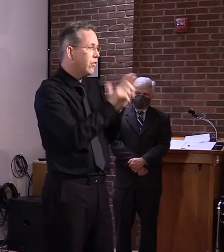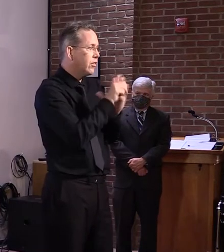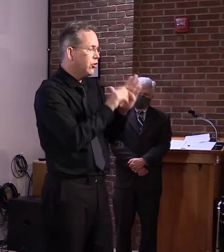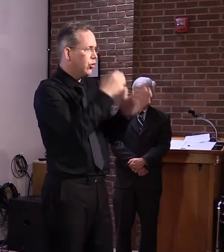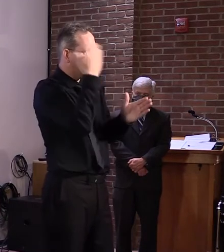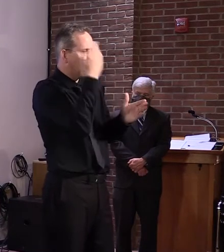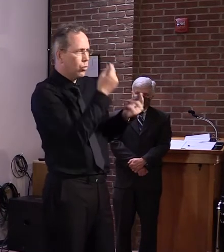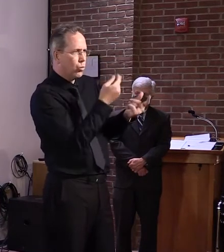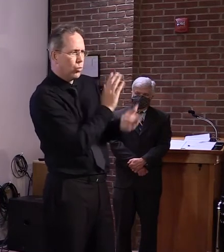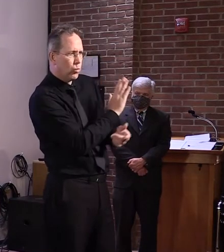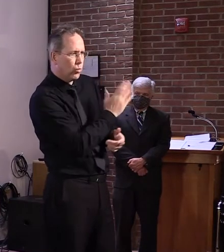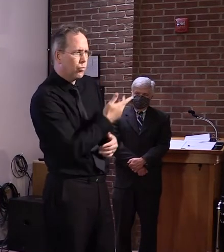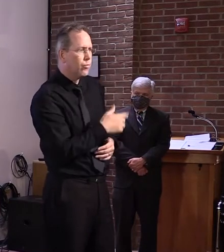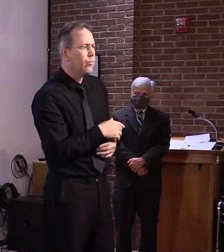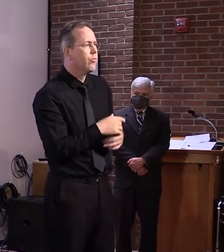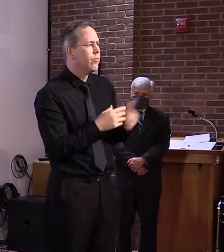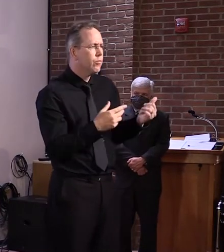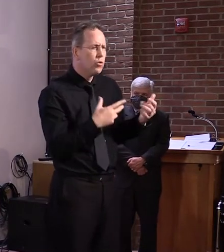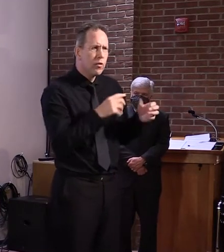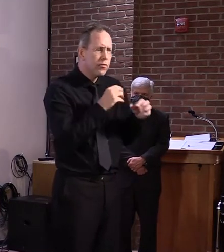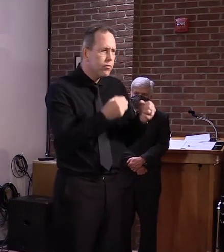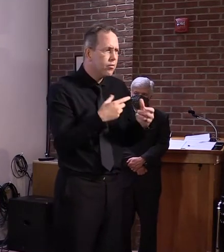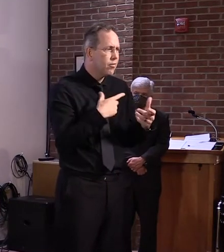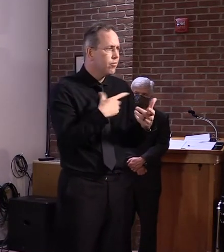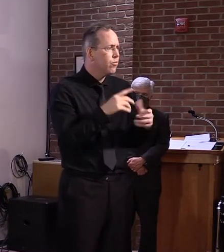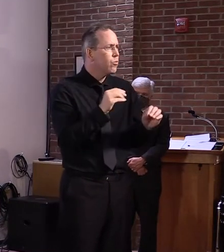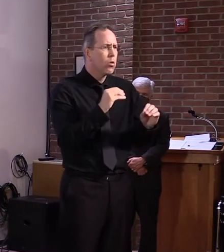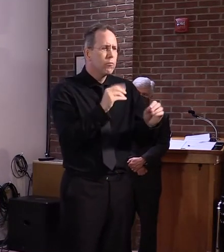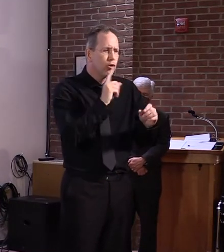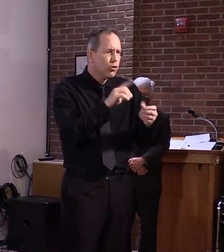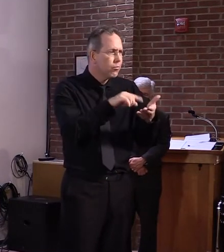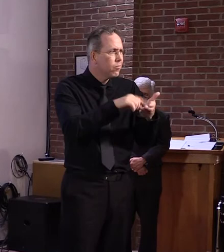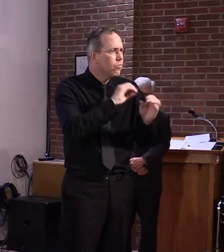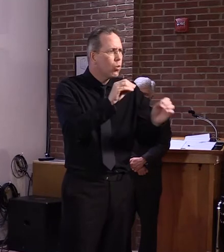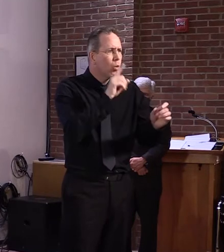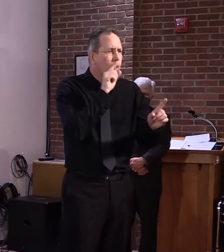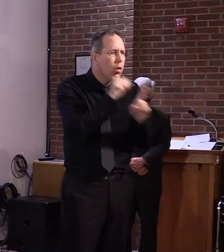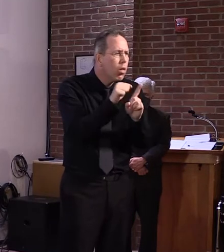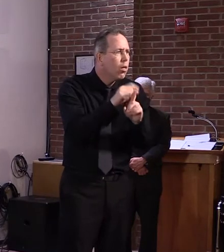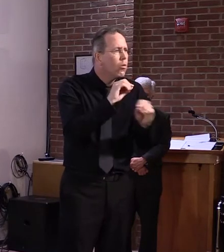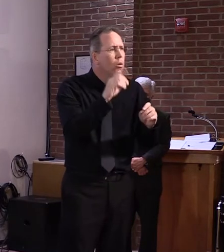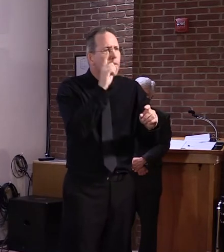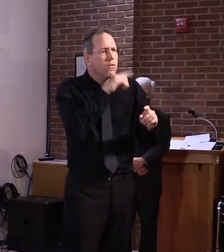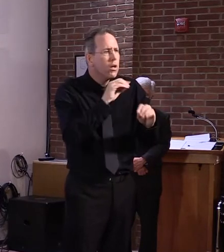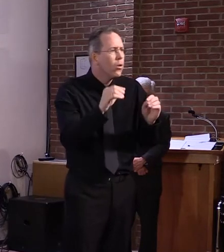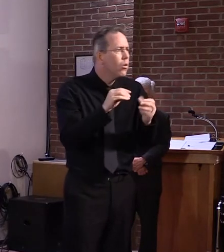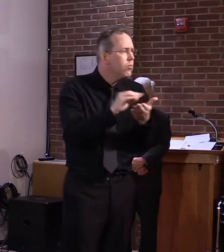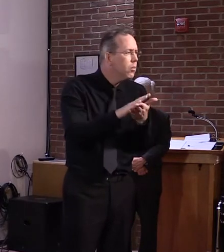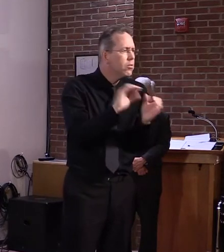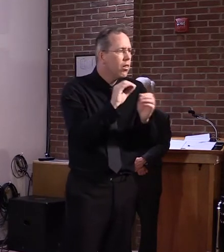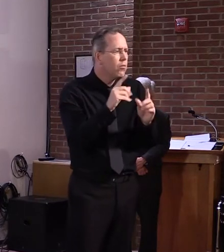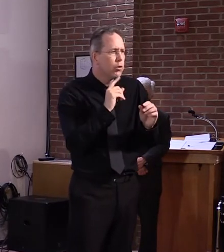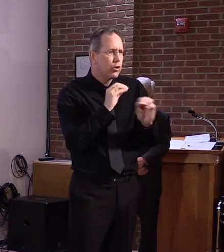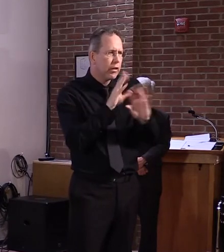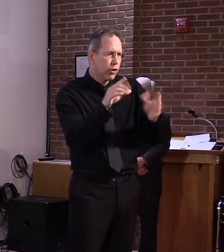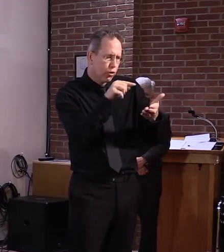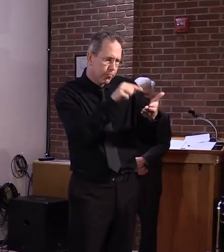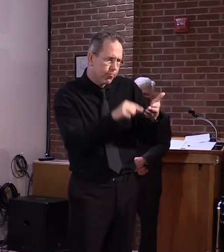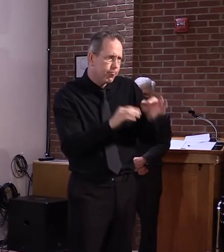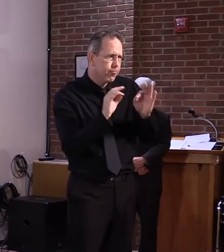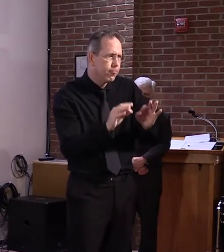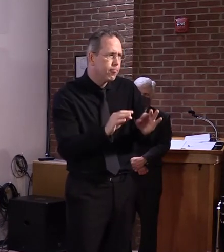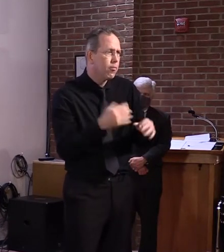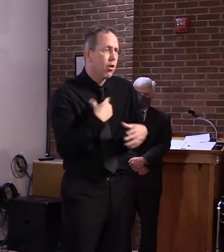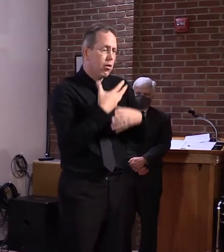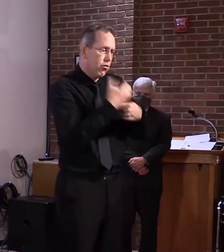confidence that there will be no mischief, so to speak, then we have to take him at his word. So he's